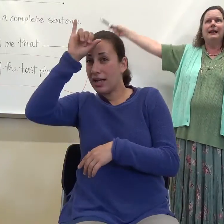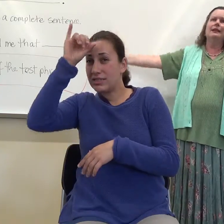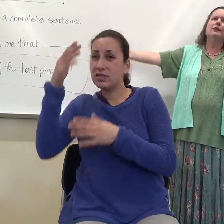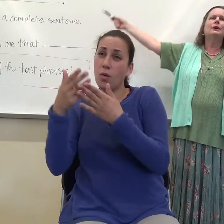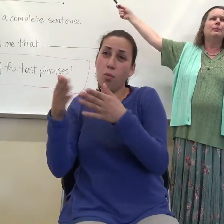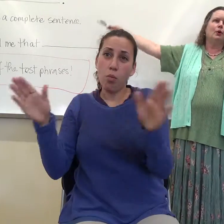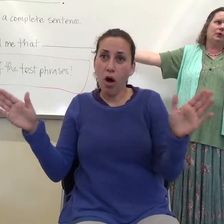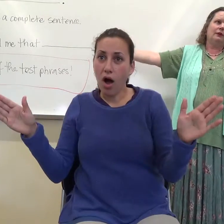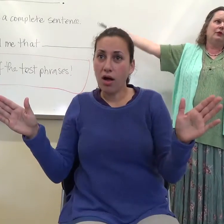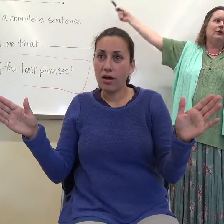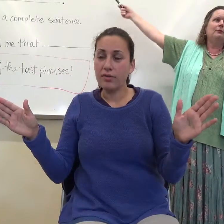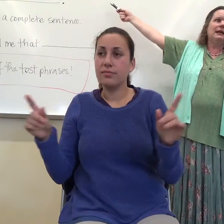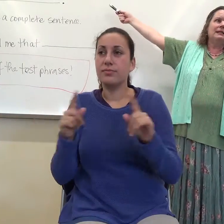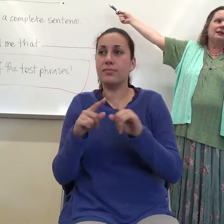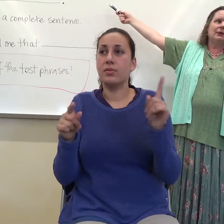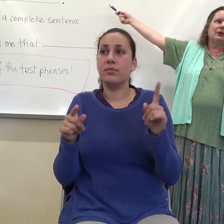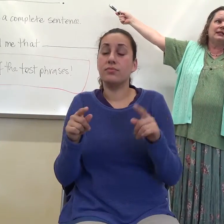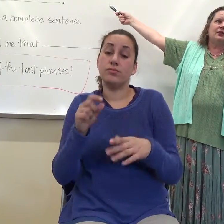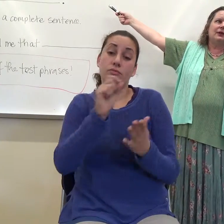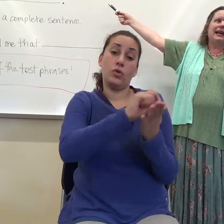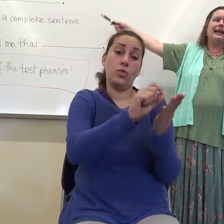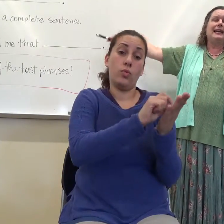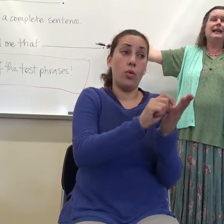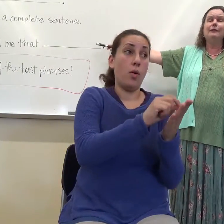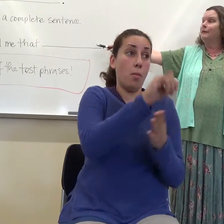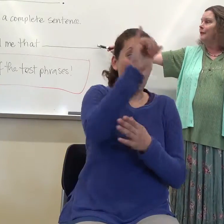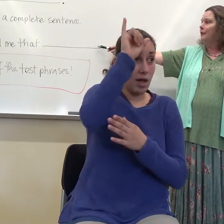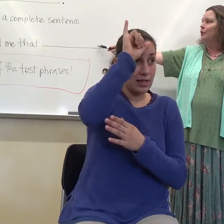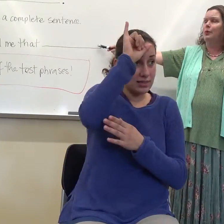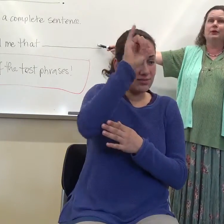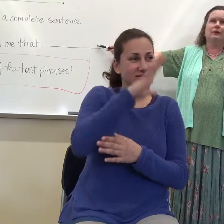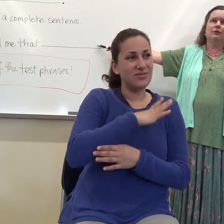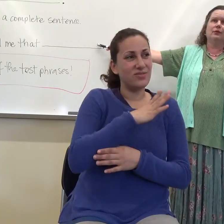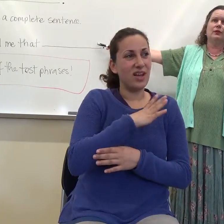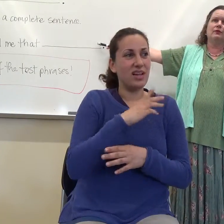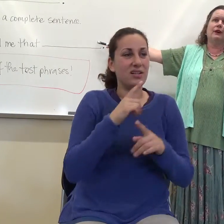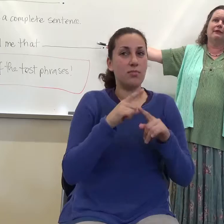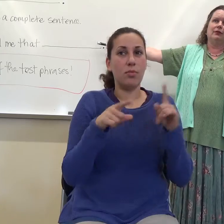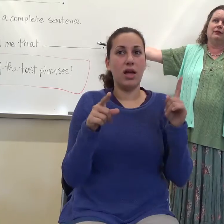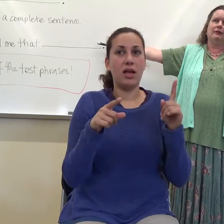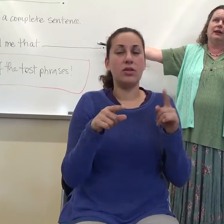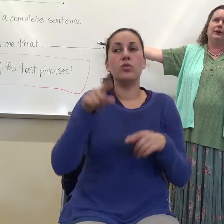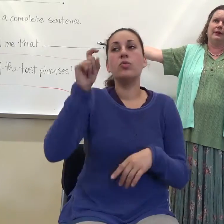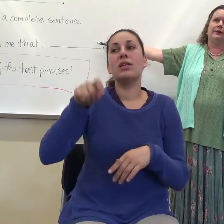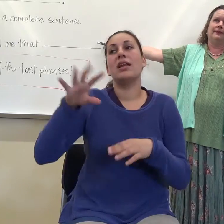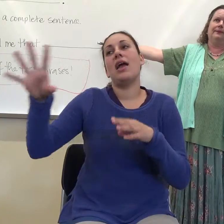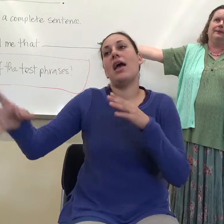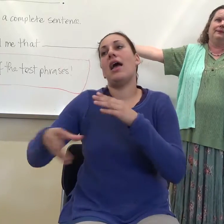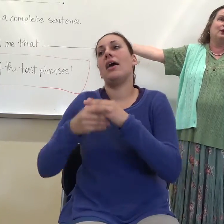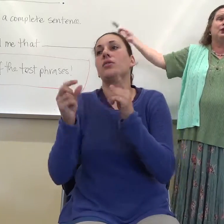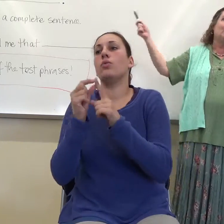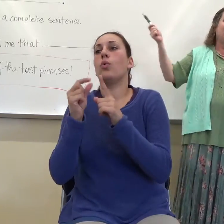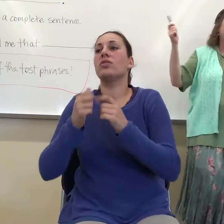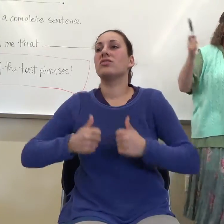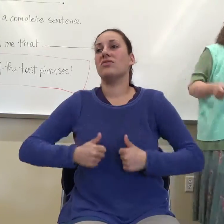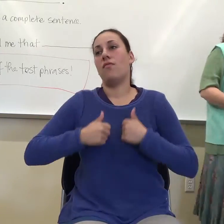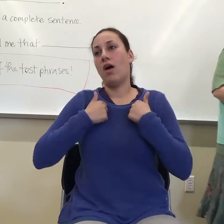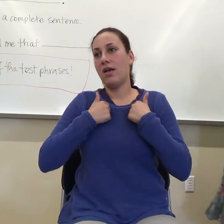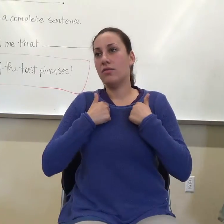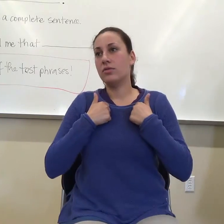look at both. If you put bison up here, it's okay if you put the word survival down here, which we have because we have the range